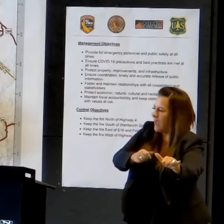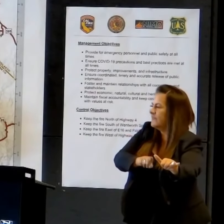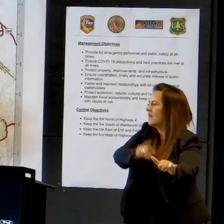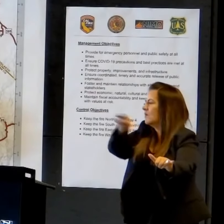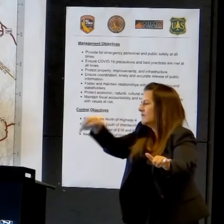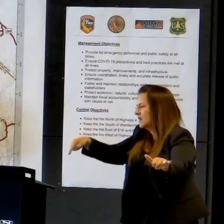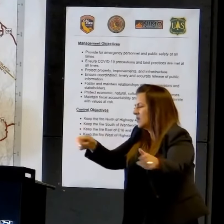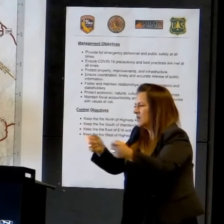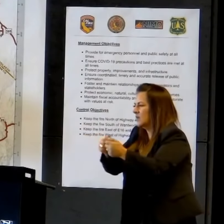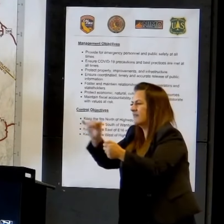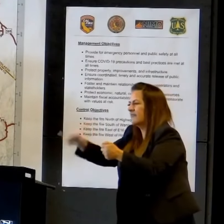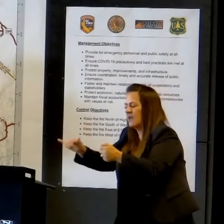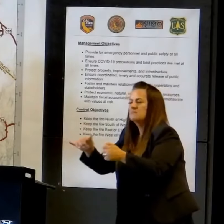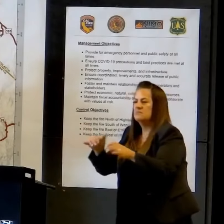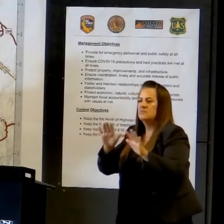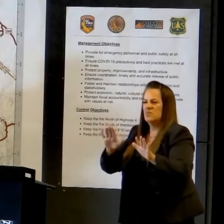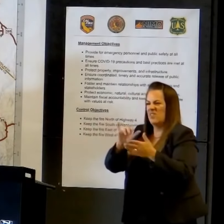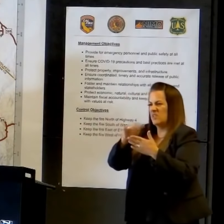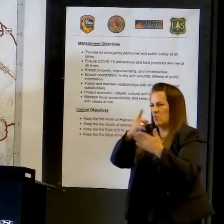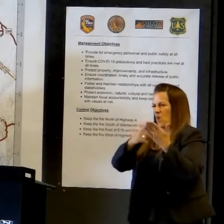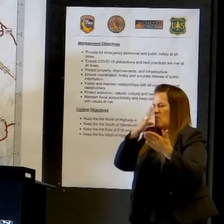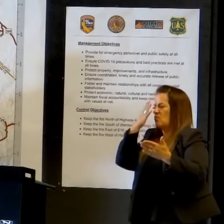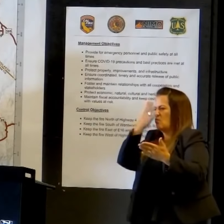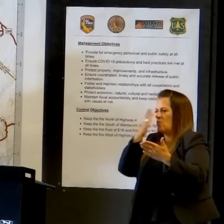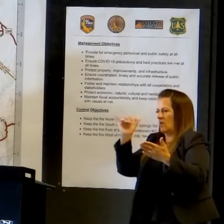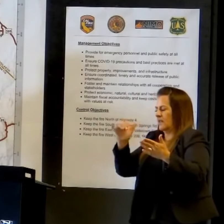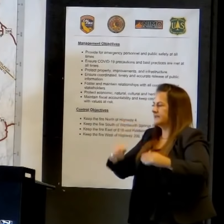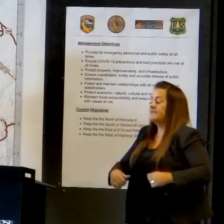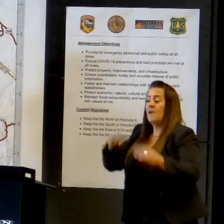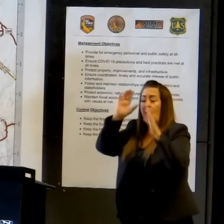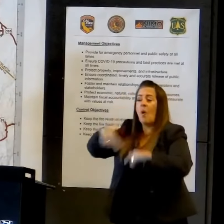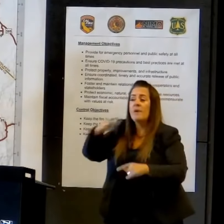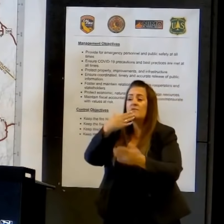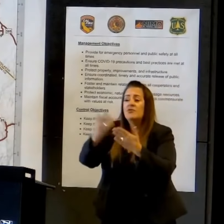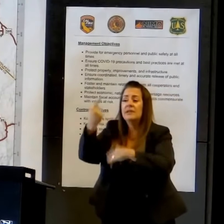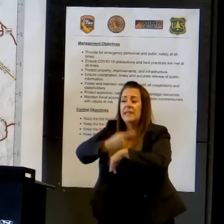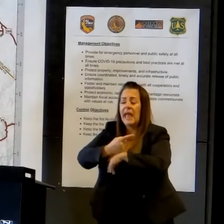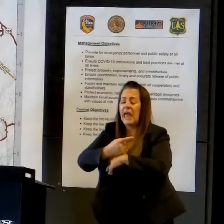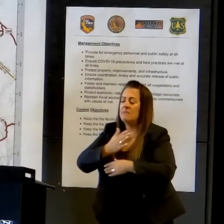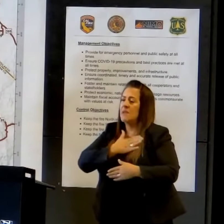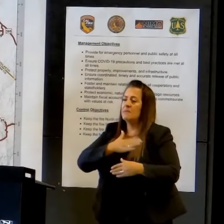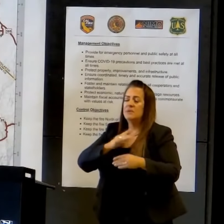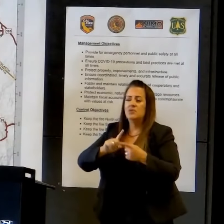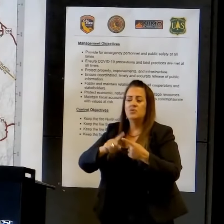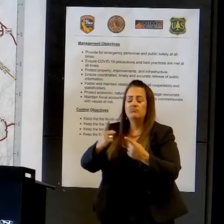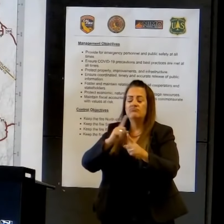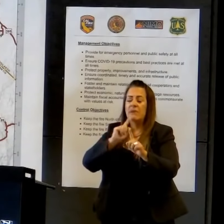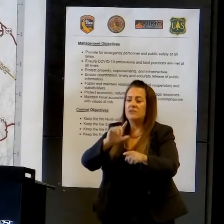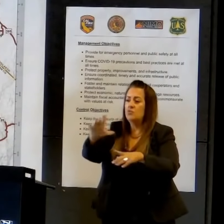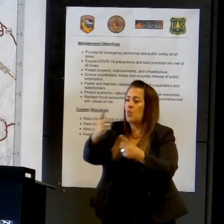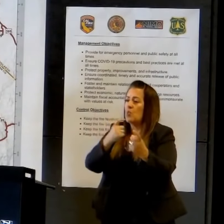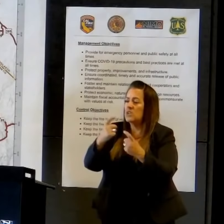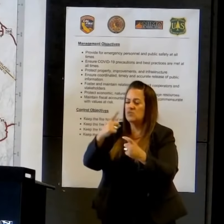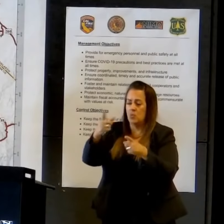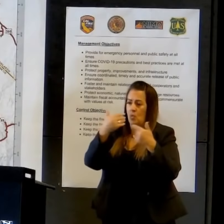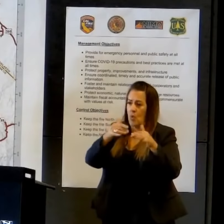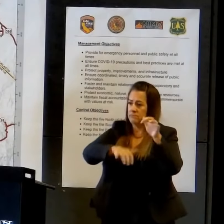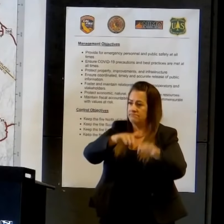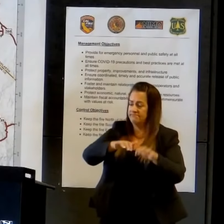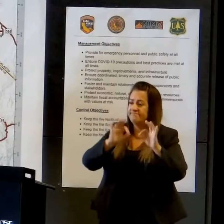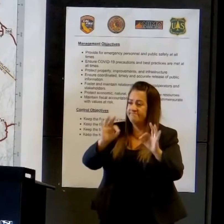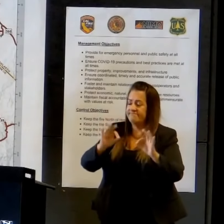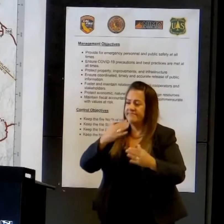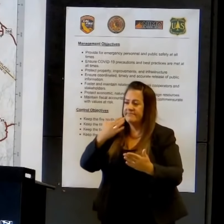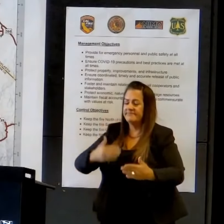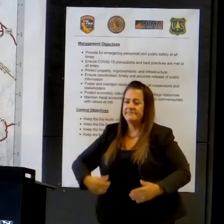the fire line. So with that, I hope everybody has a good day, and I'll be answering some questions as you guys send them in this afternoon.